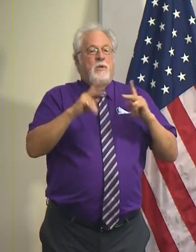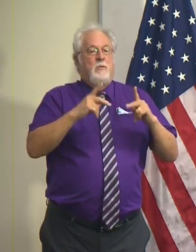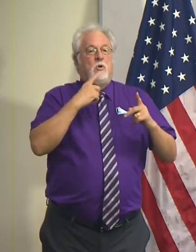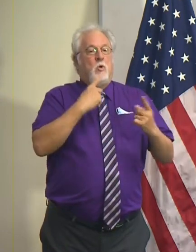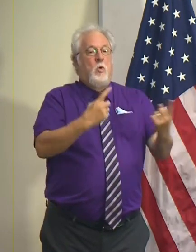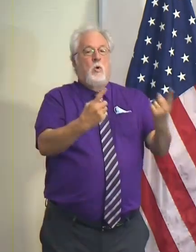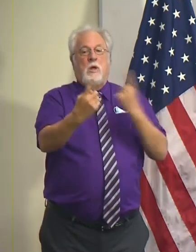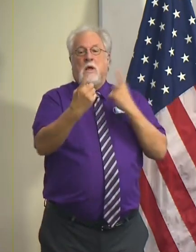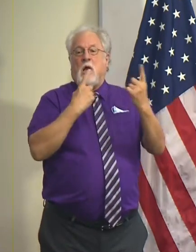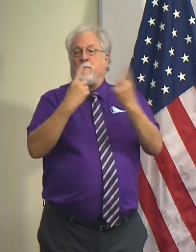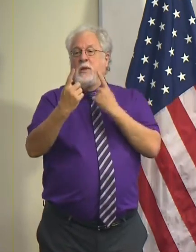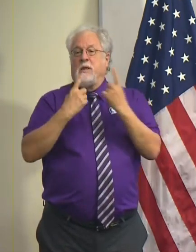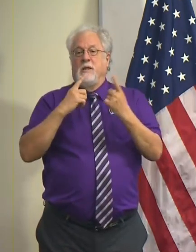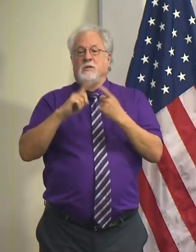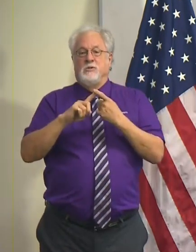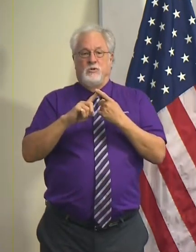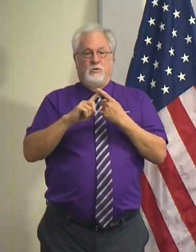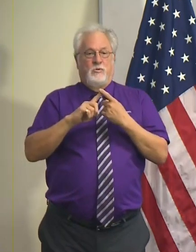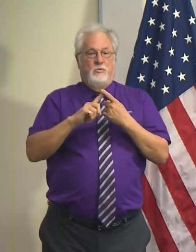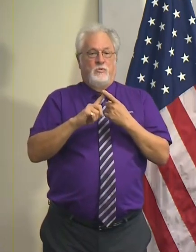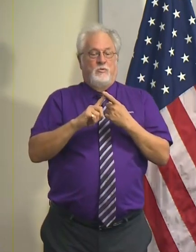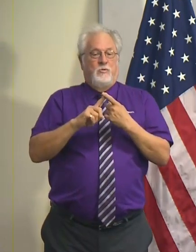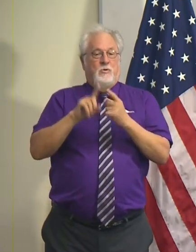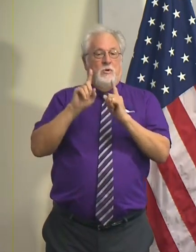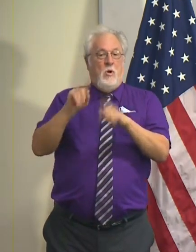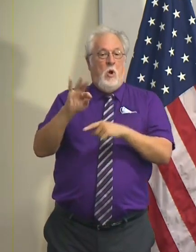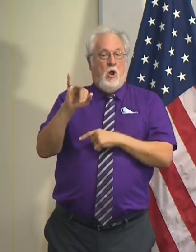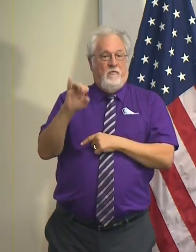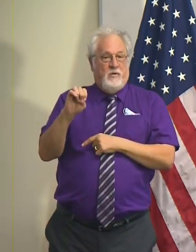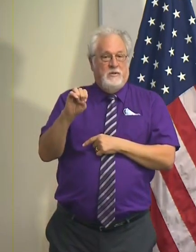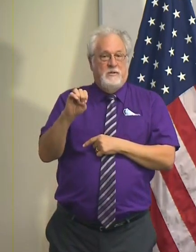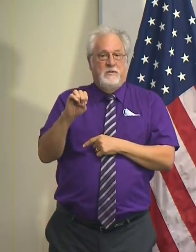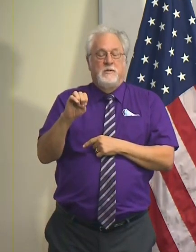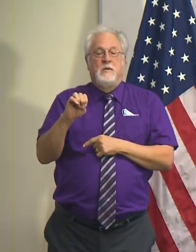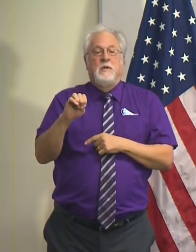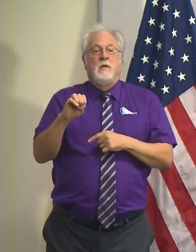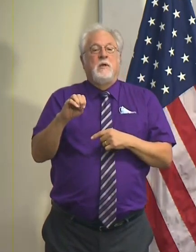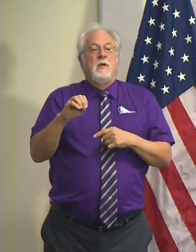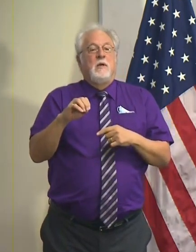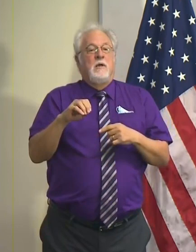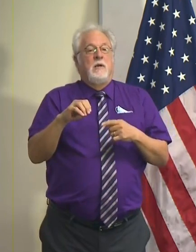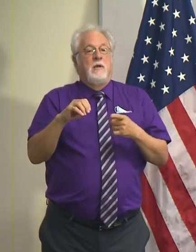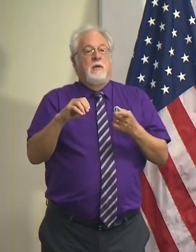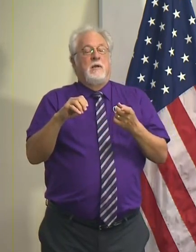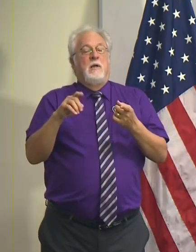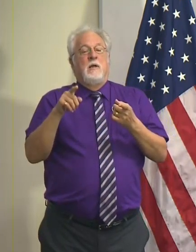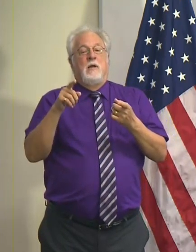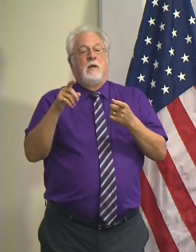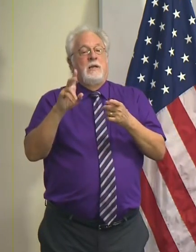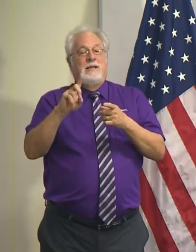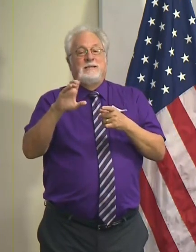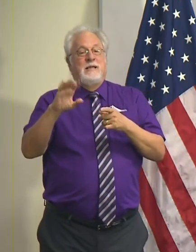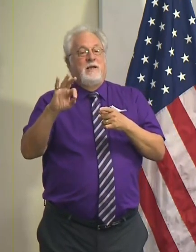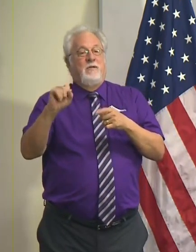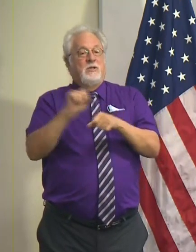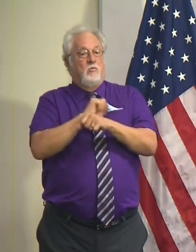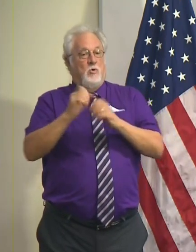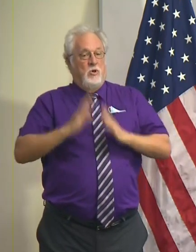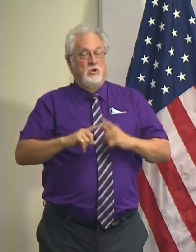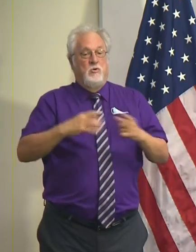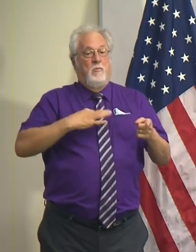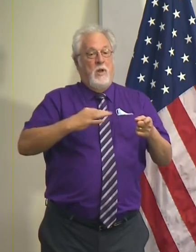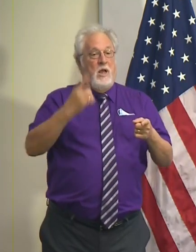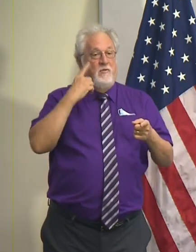are coming to physically be present at a site manned by DCFS workers in order to apply